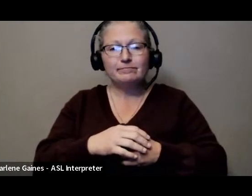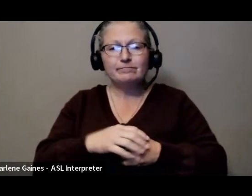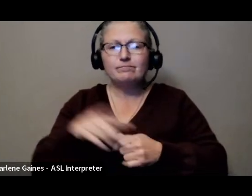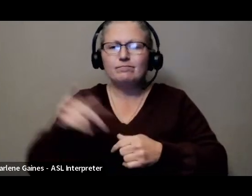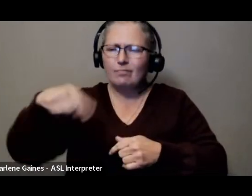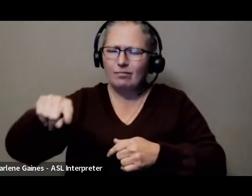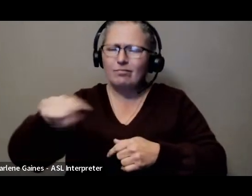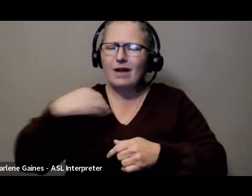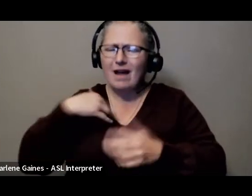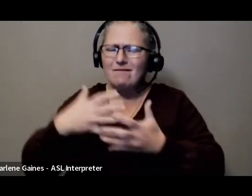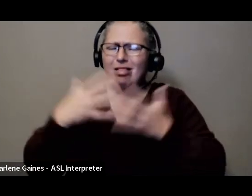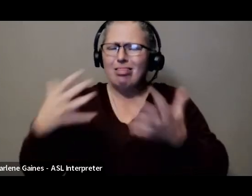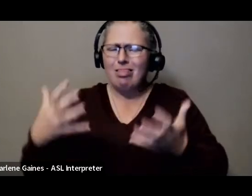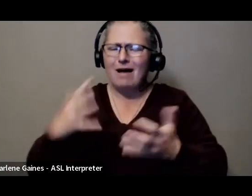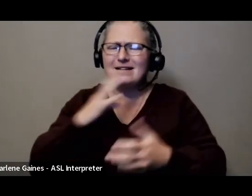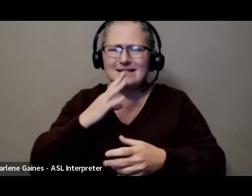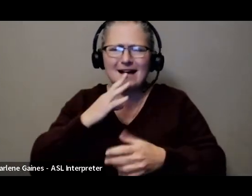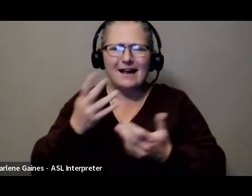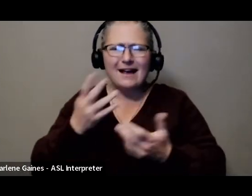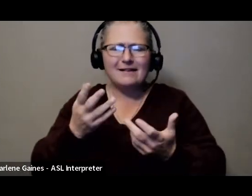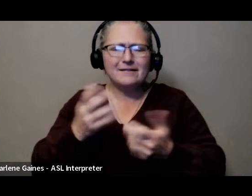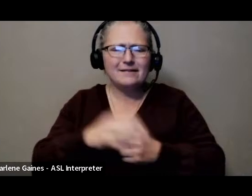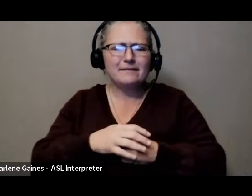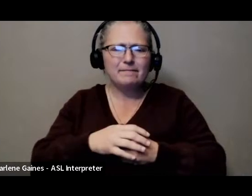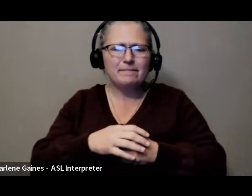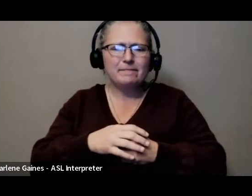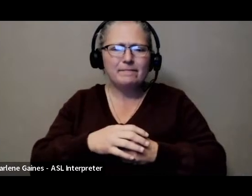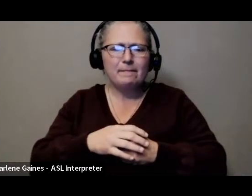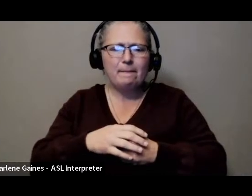say. And again, I've heard